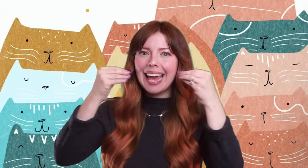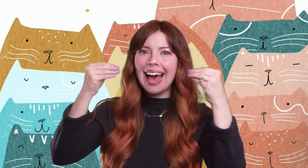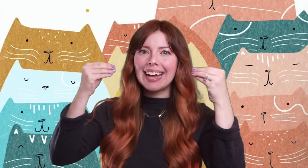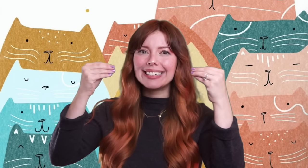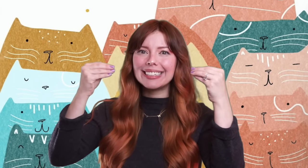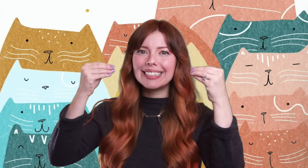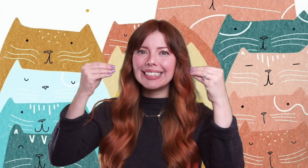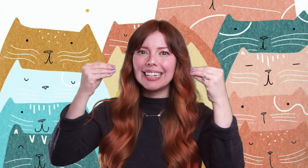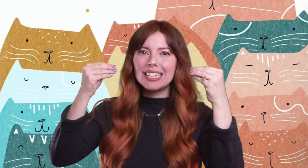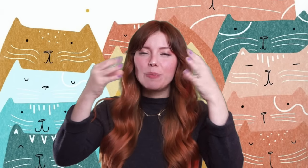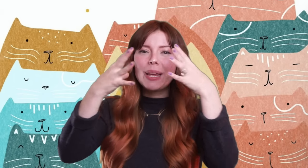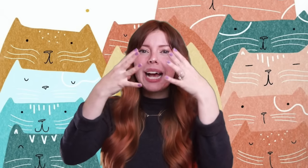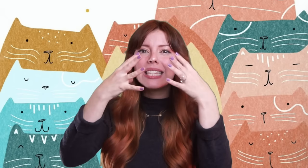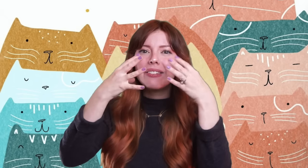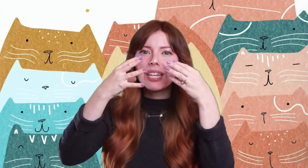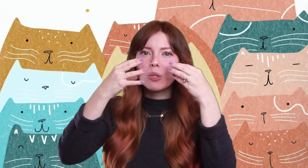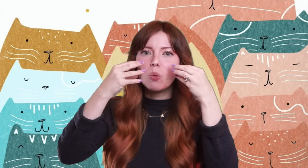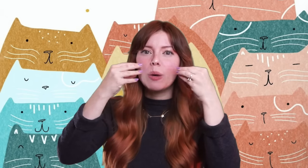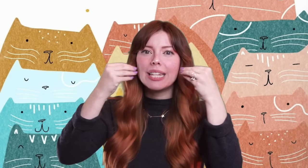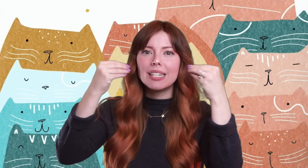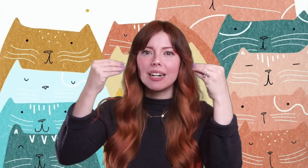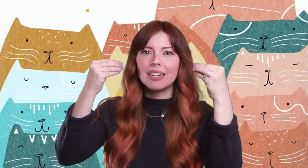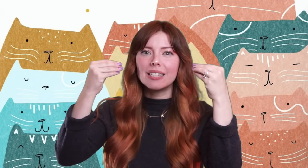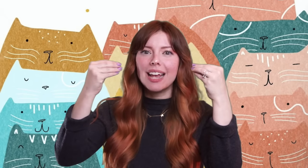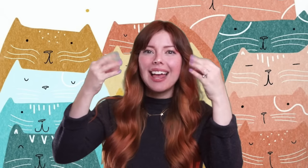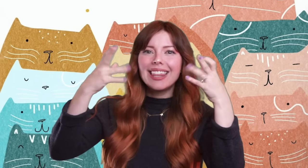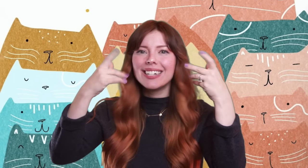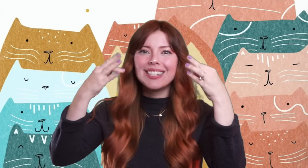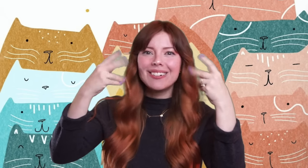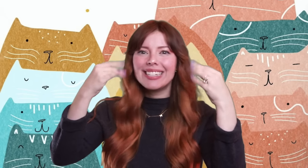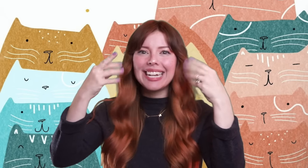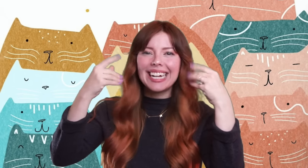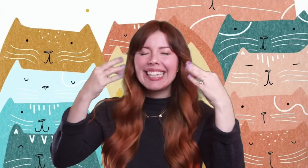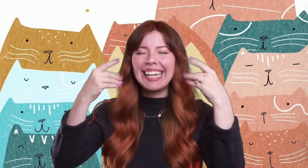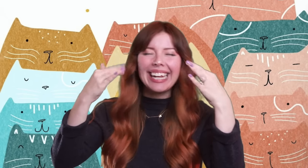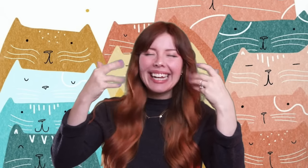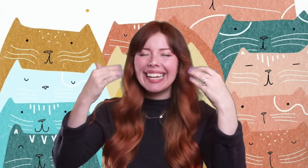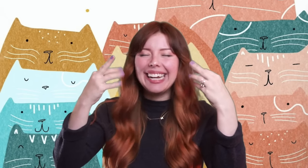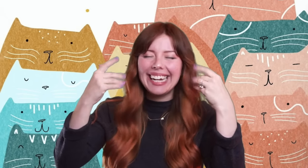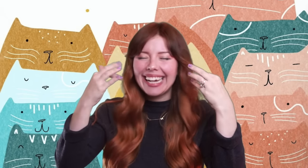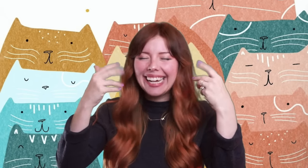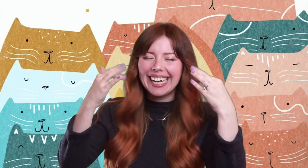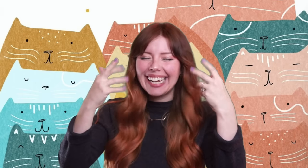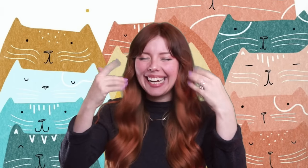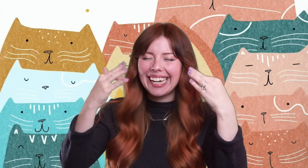Cat. It's because of his whiskers. They're so tickly.